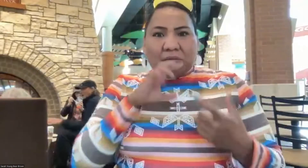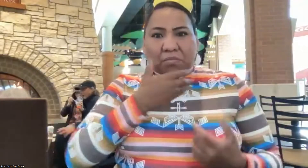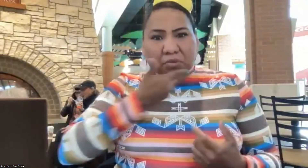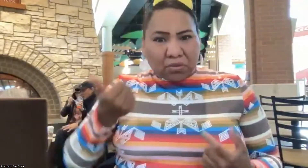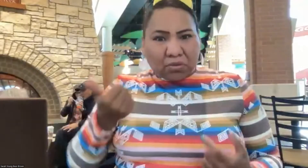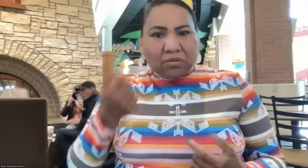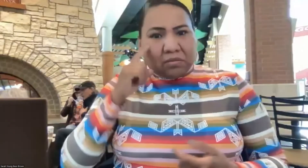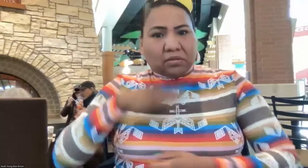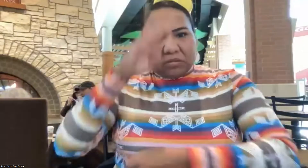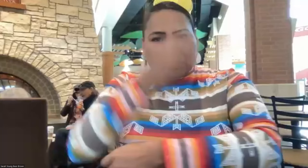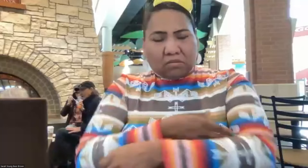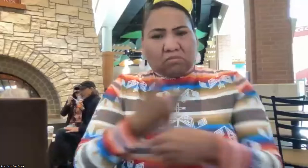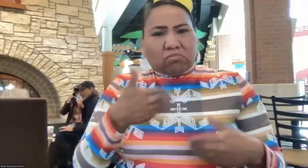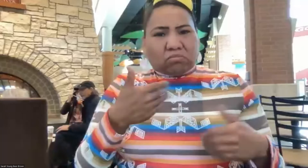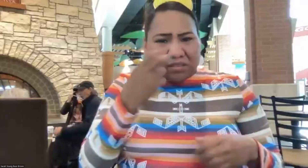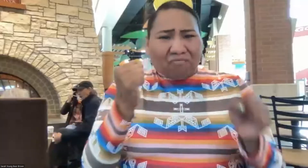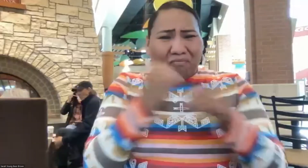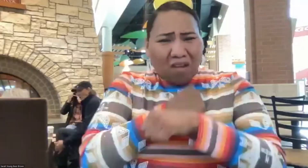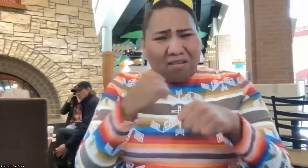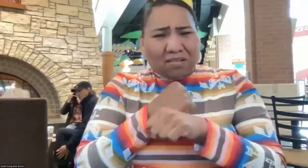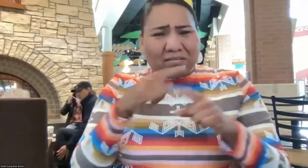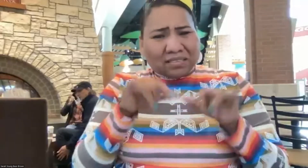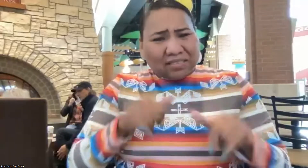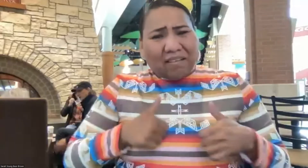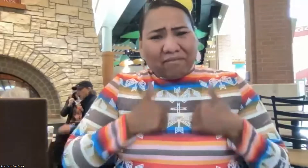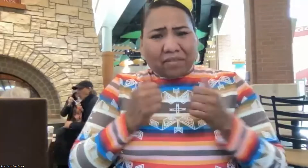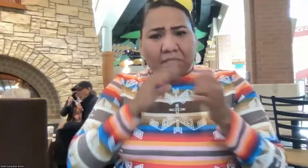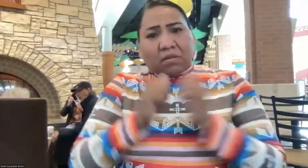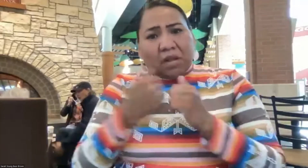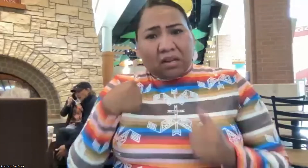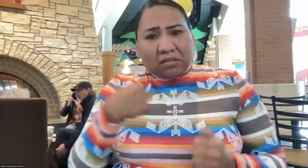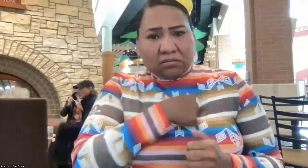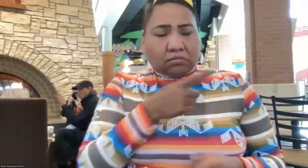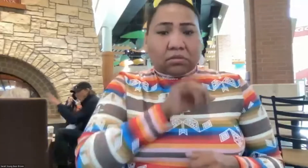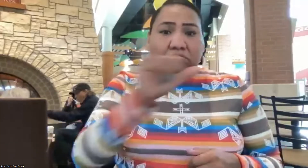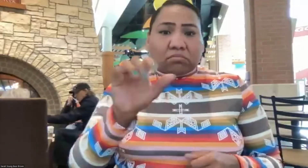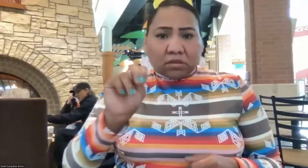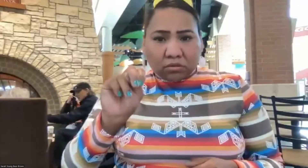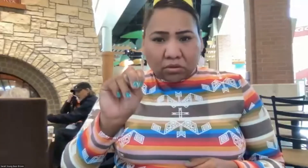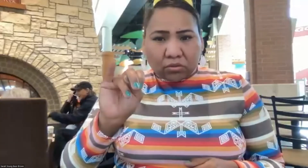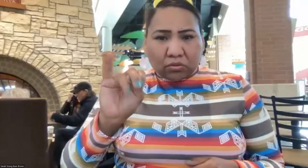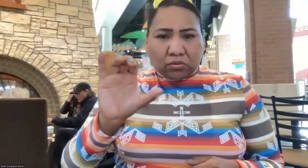And I was taken back as a mother. And I could see how much that little